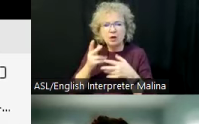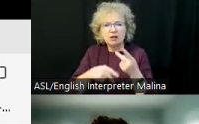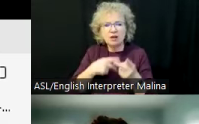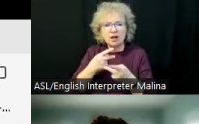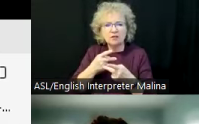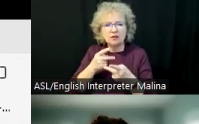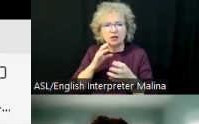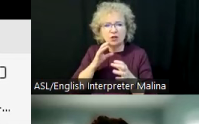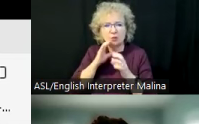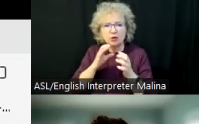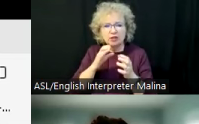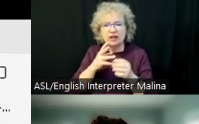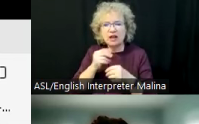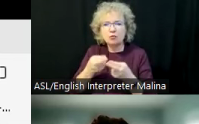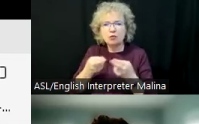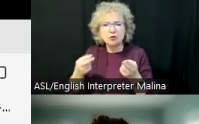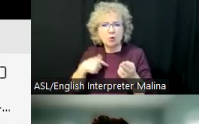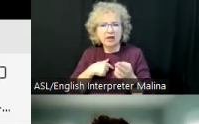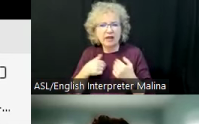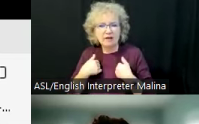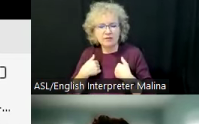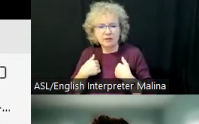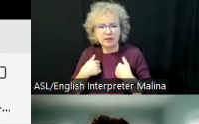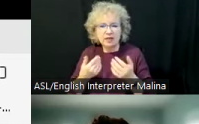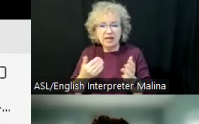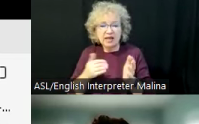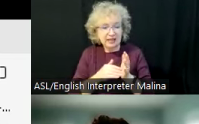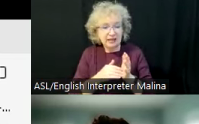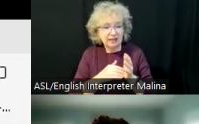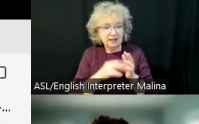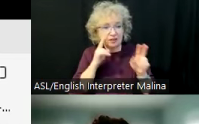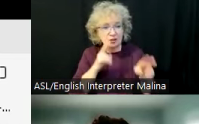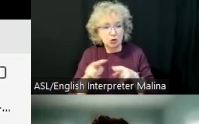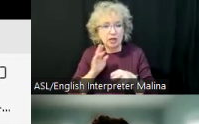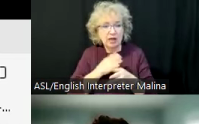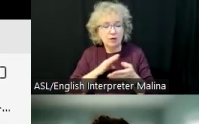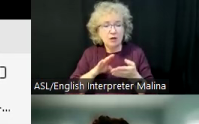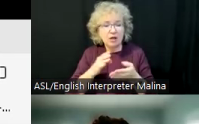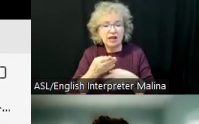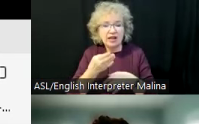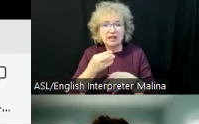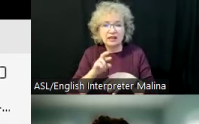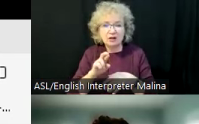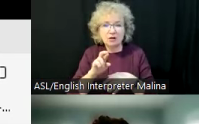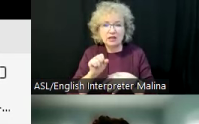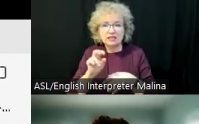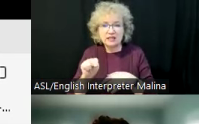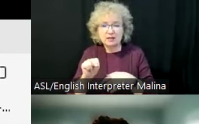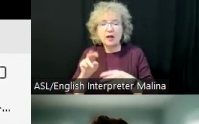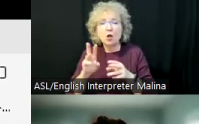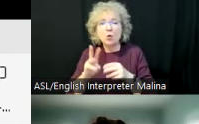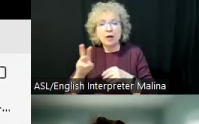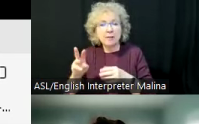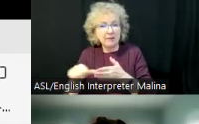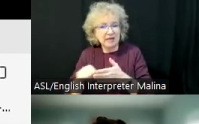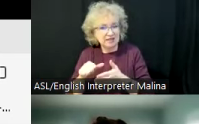and also resources. So I'm going to say again, visit our waiver, our HRSN web page, which